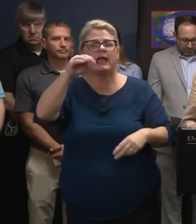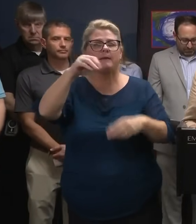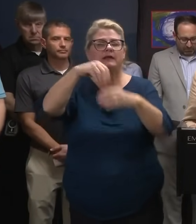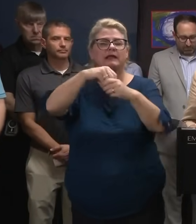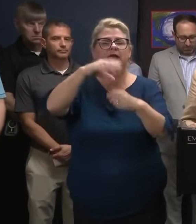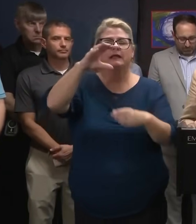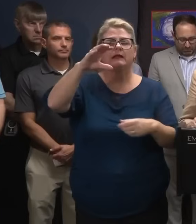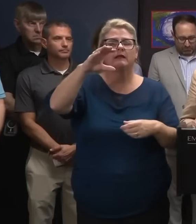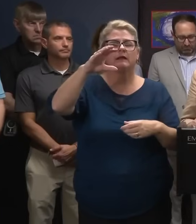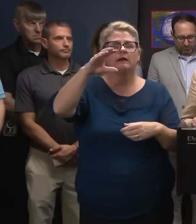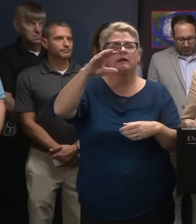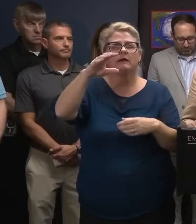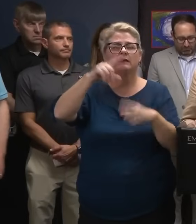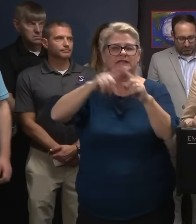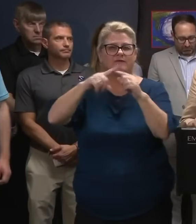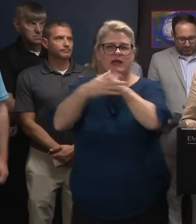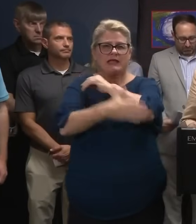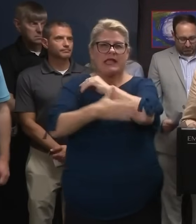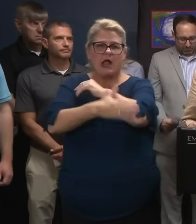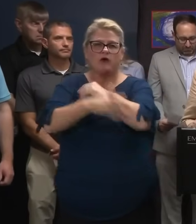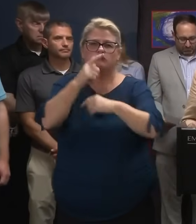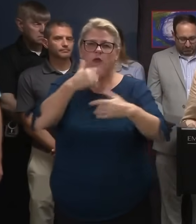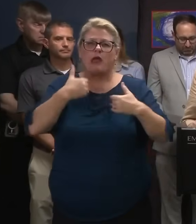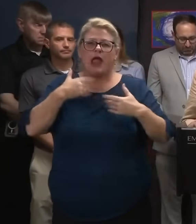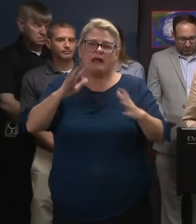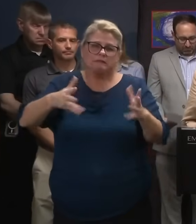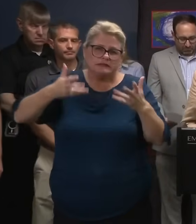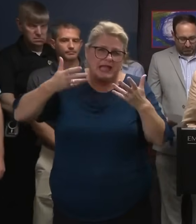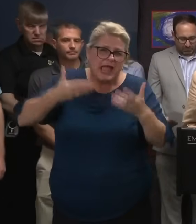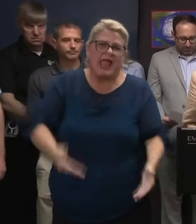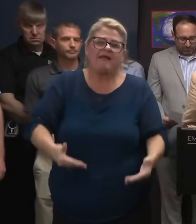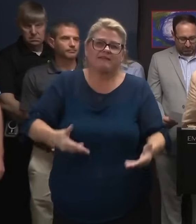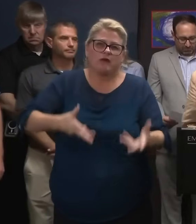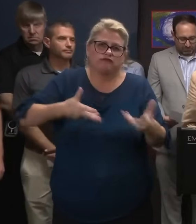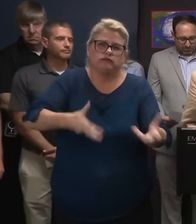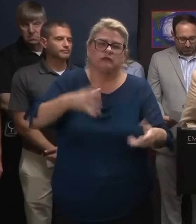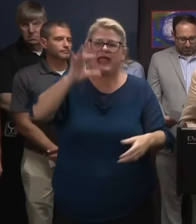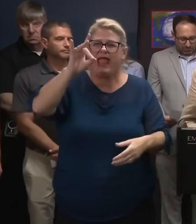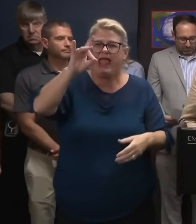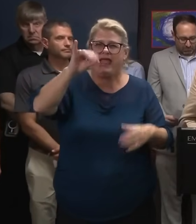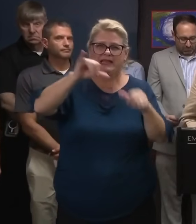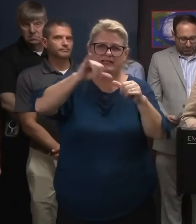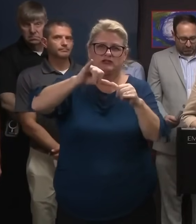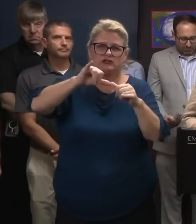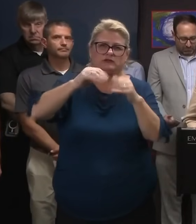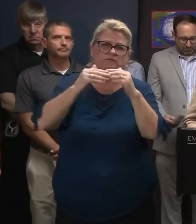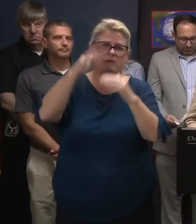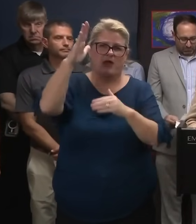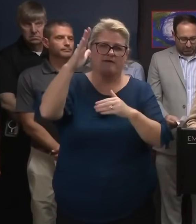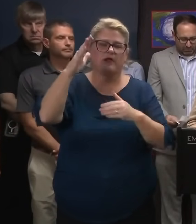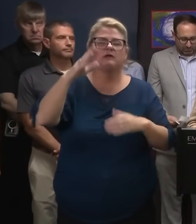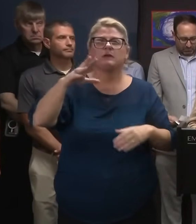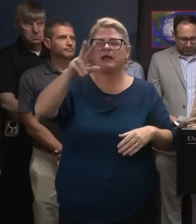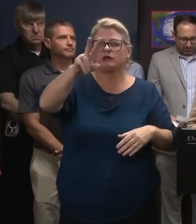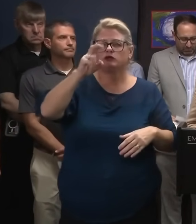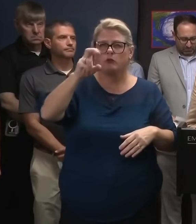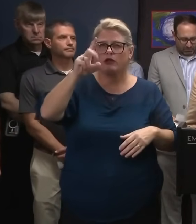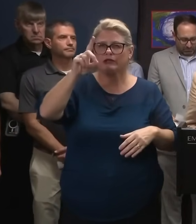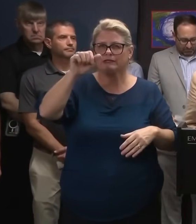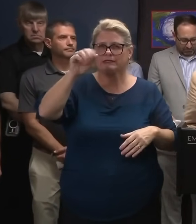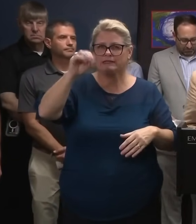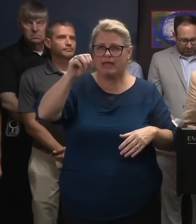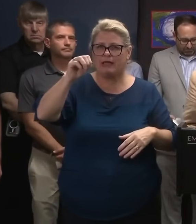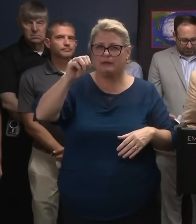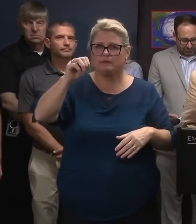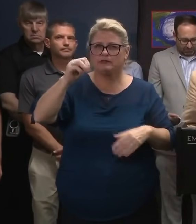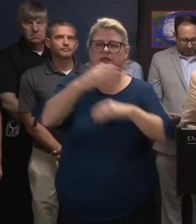in counties that received significant rainfall greater than 8 inches, and we identified about 200 dams. The